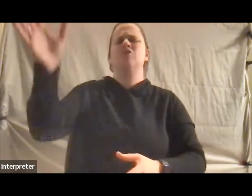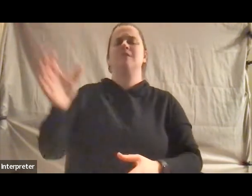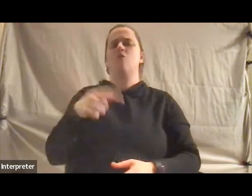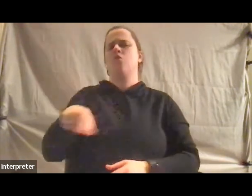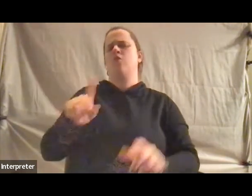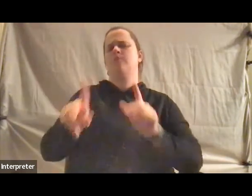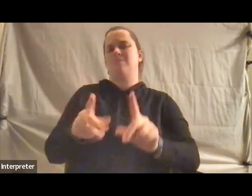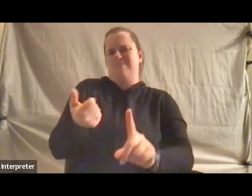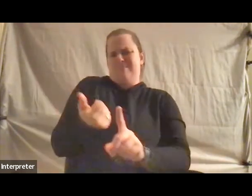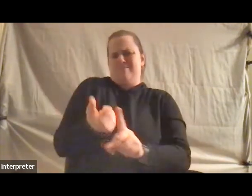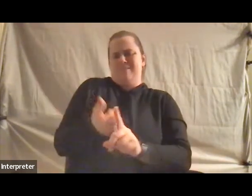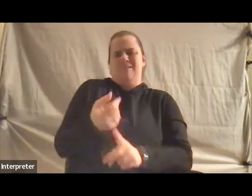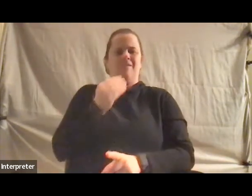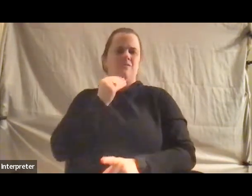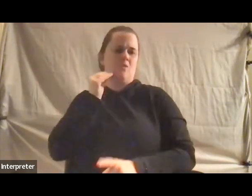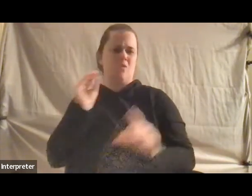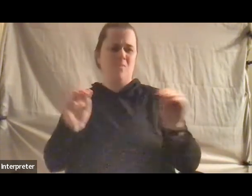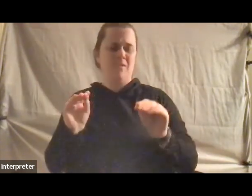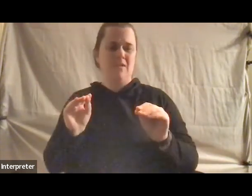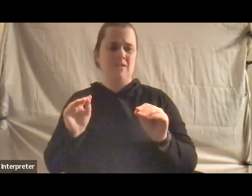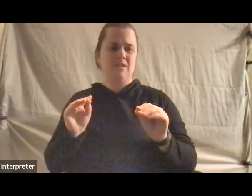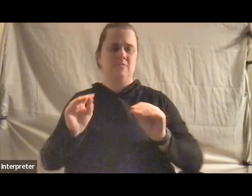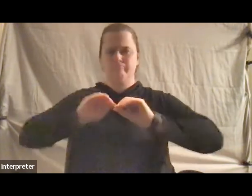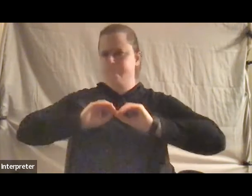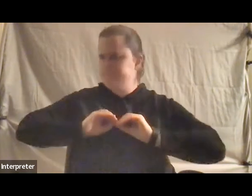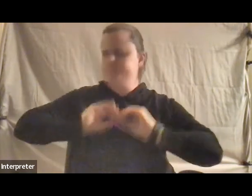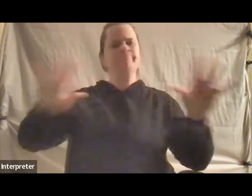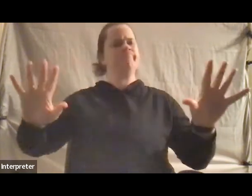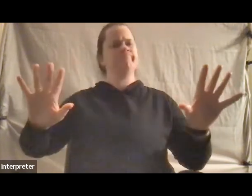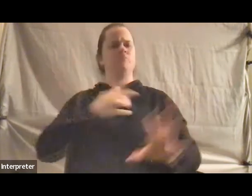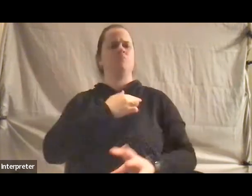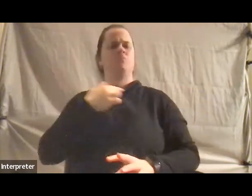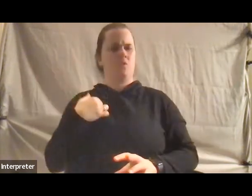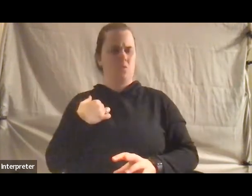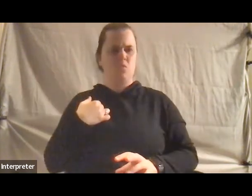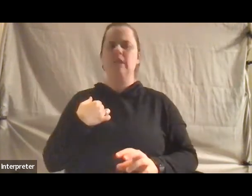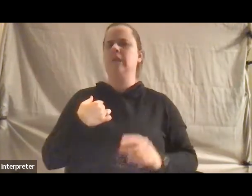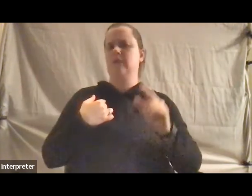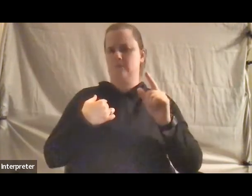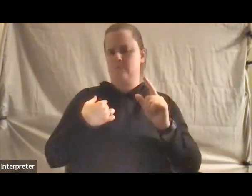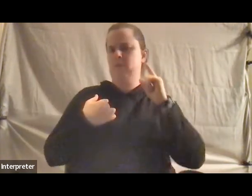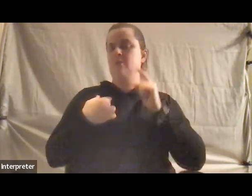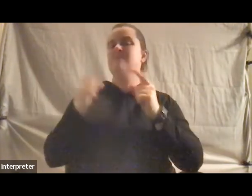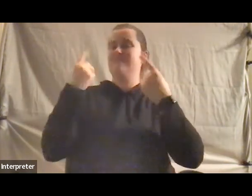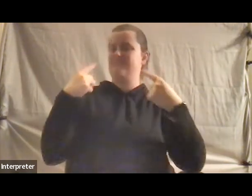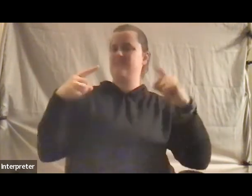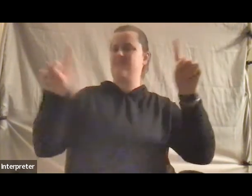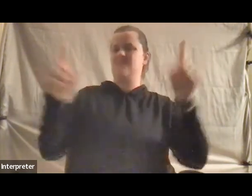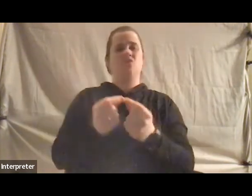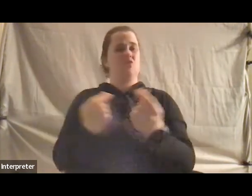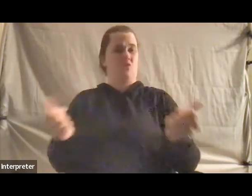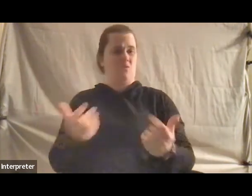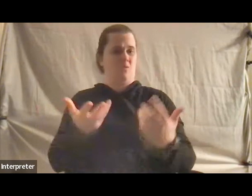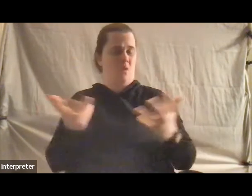experiencing homelessness. Loud and clear, we have heard that successful solutions will